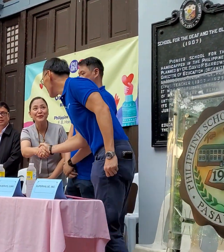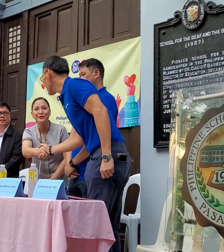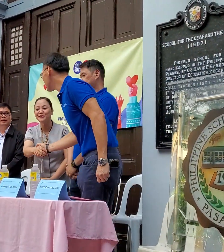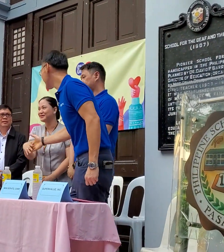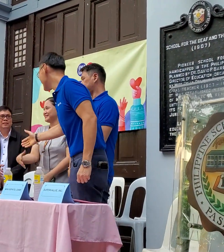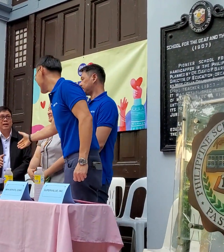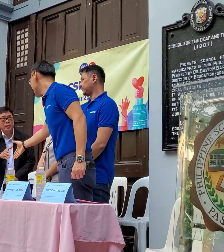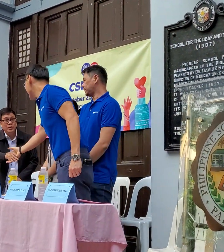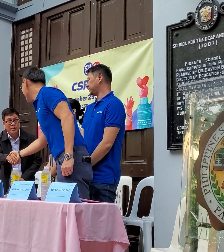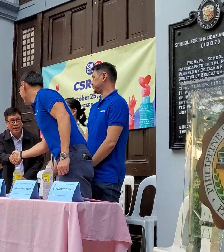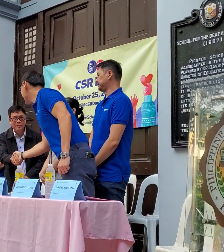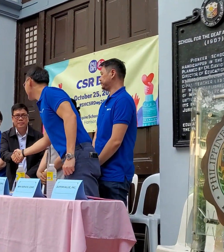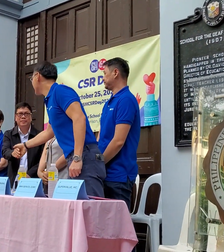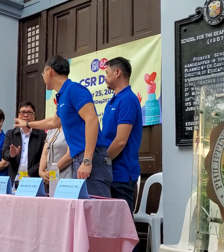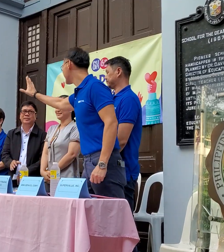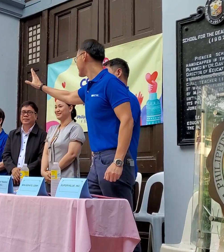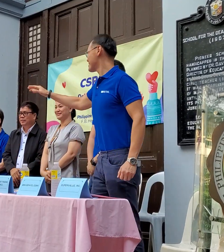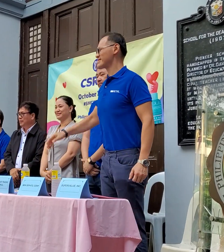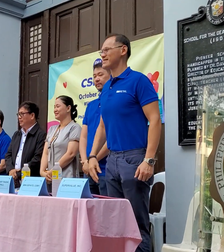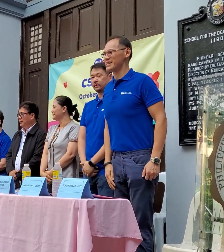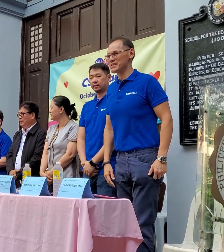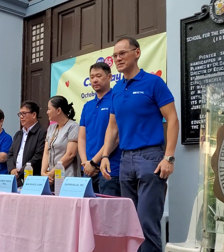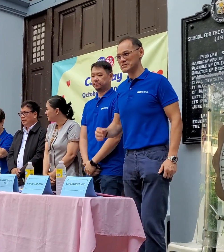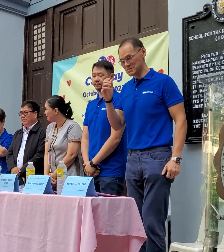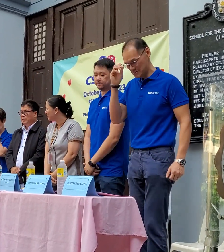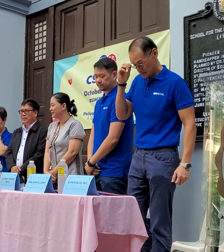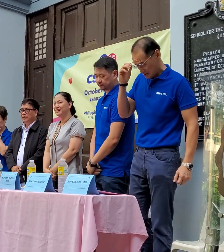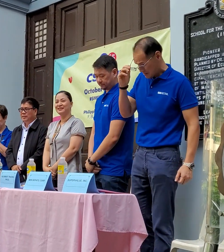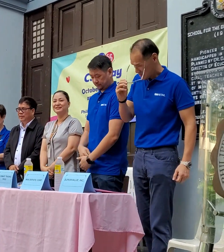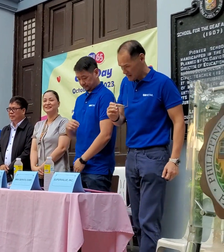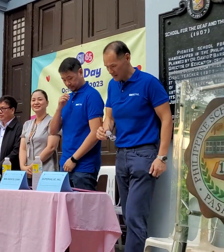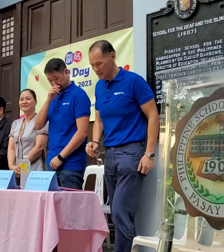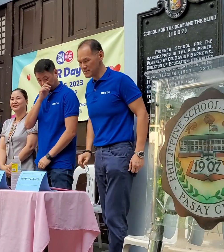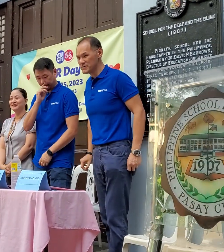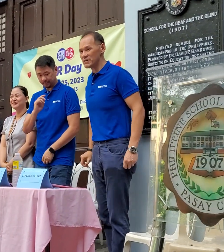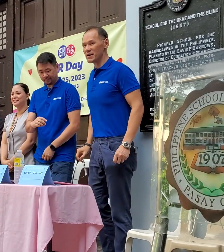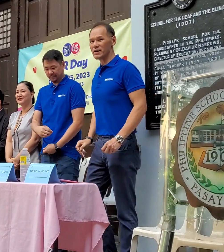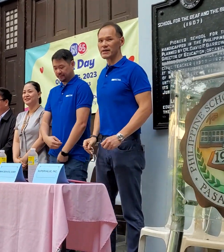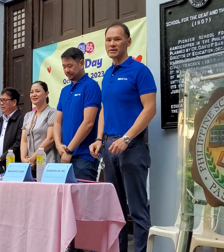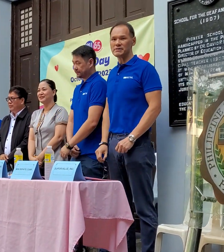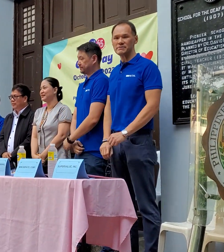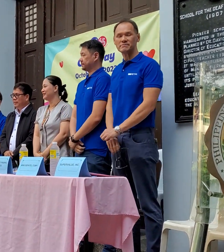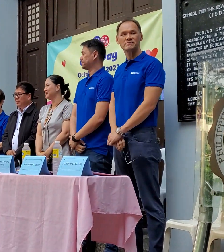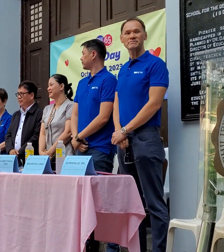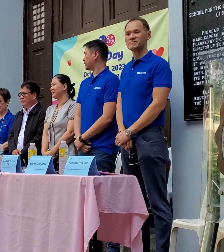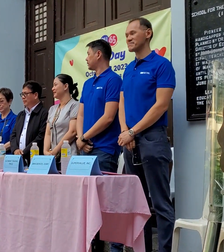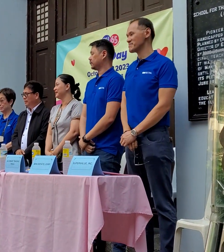Ms. Tess Espina, Assistant Vice President, HR, SM Hypermarket.